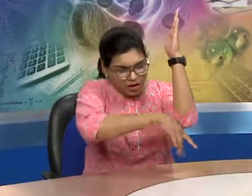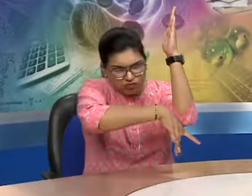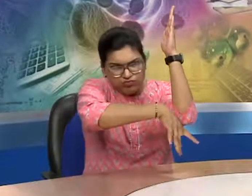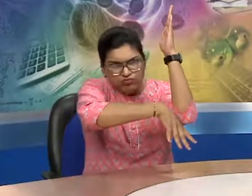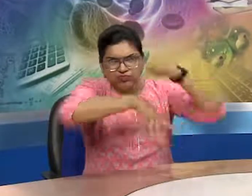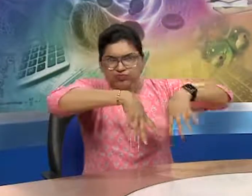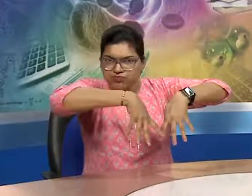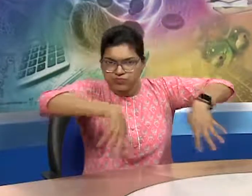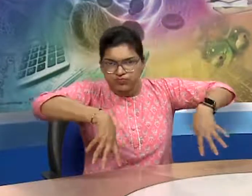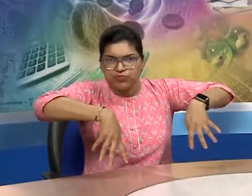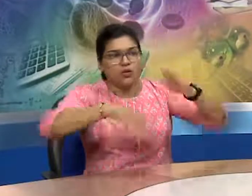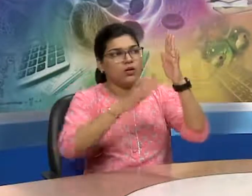So similarly,